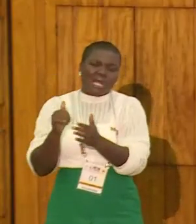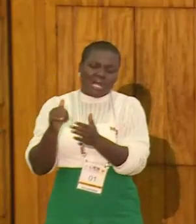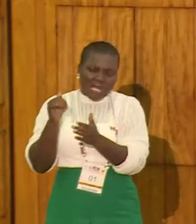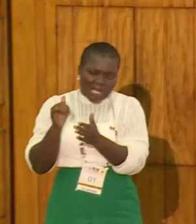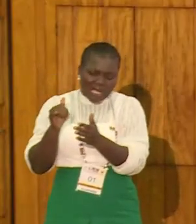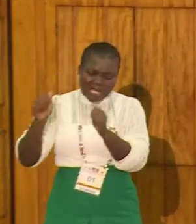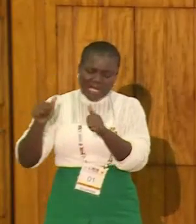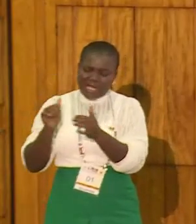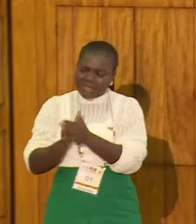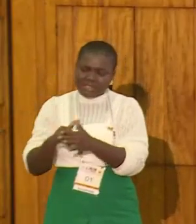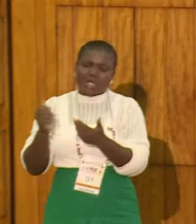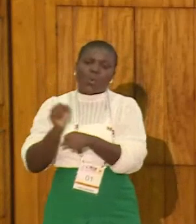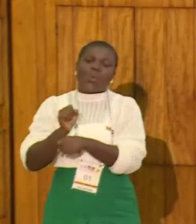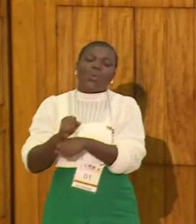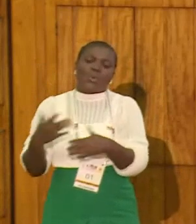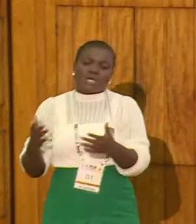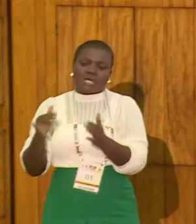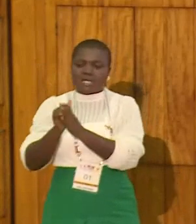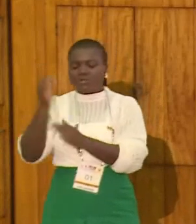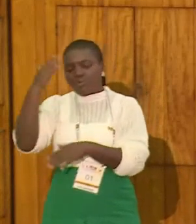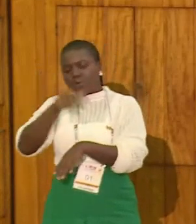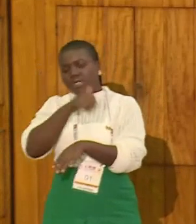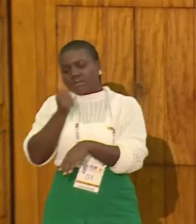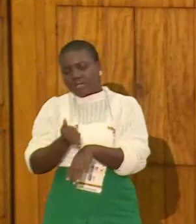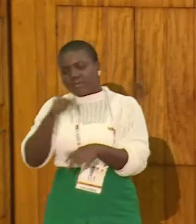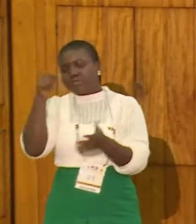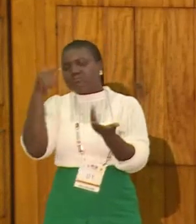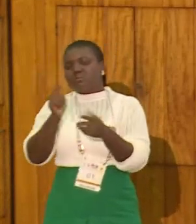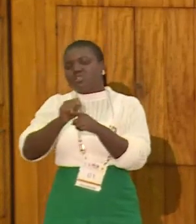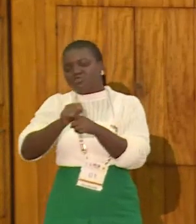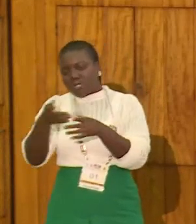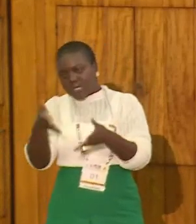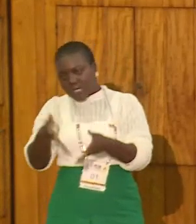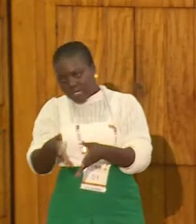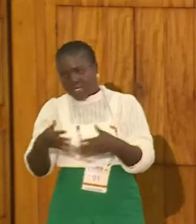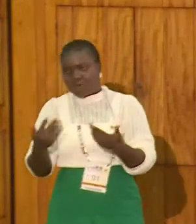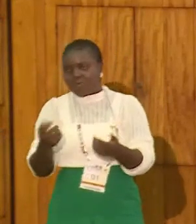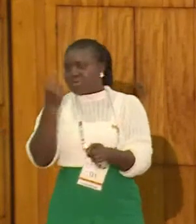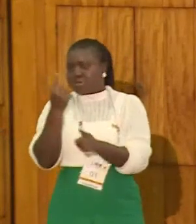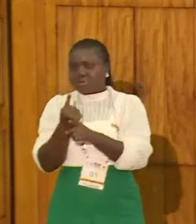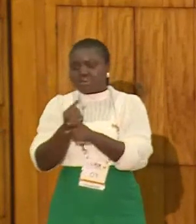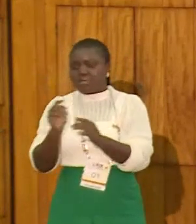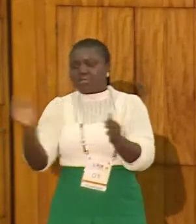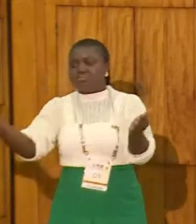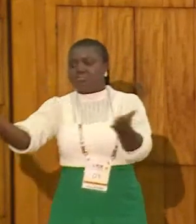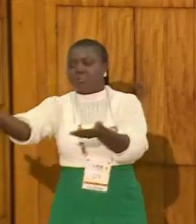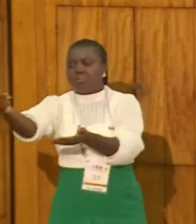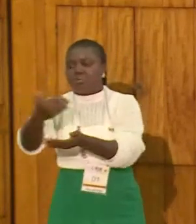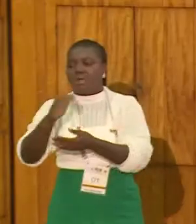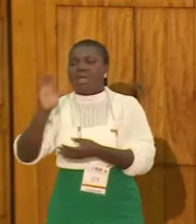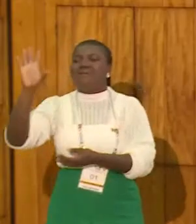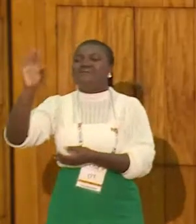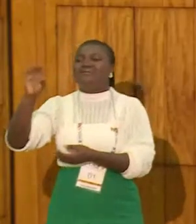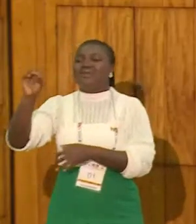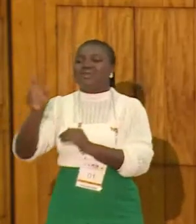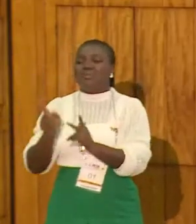we're trying to look into establishing a system where instead of having trainings where we gather just 30 people or we gather just 50 people or 20 people